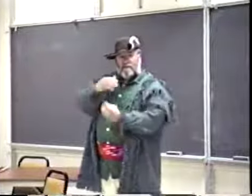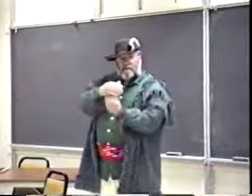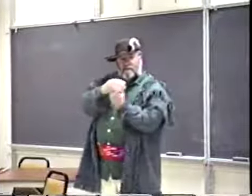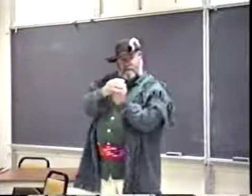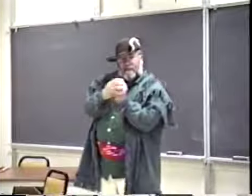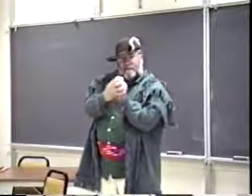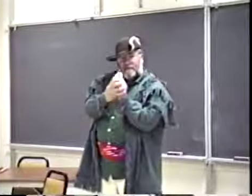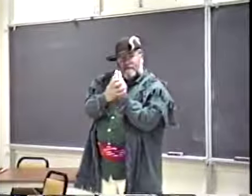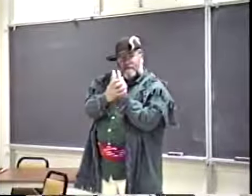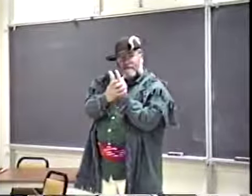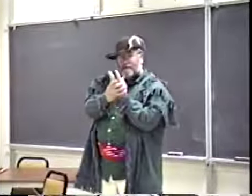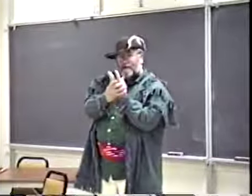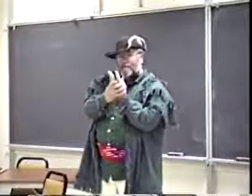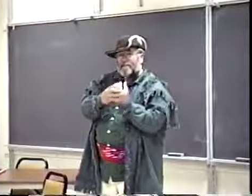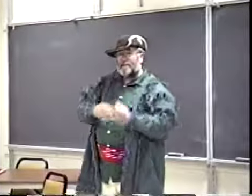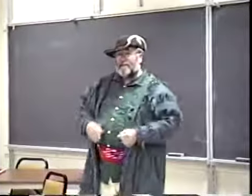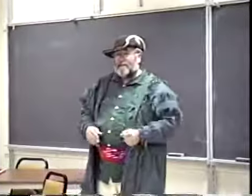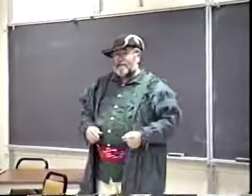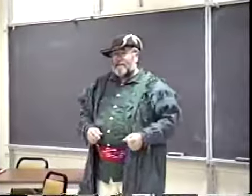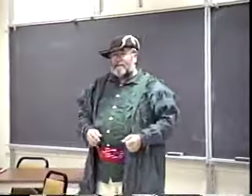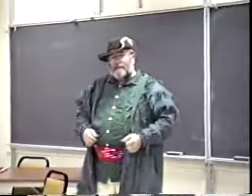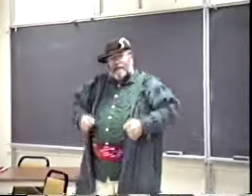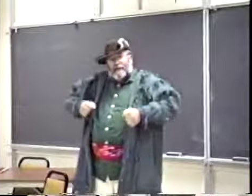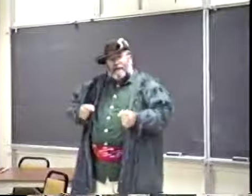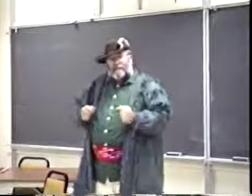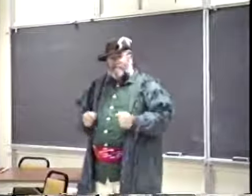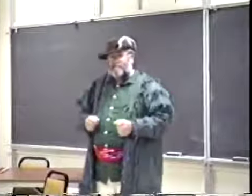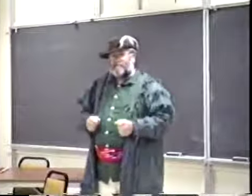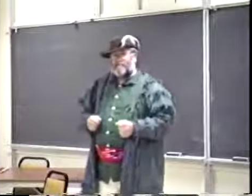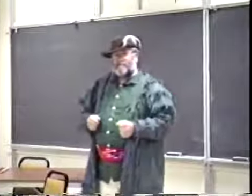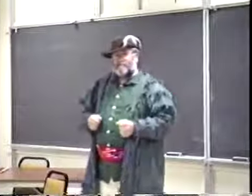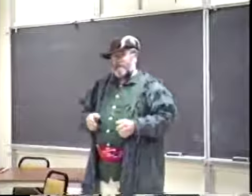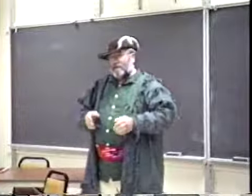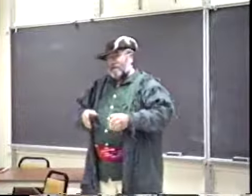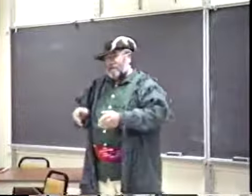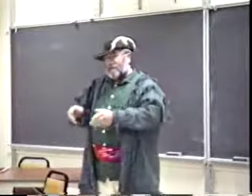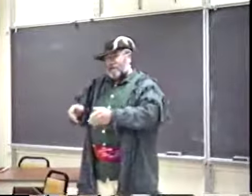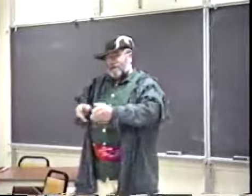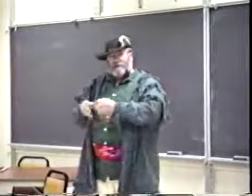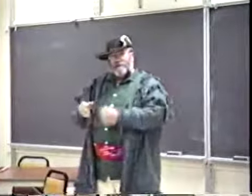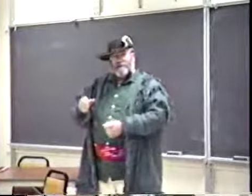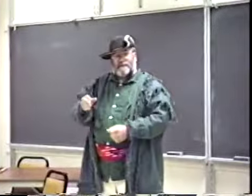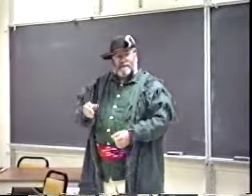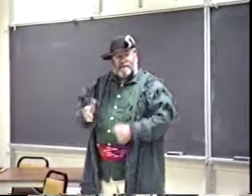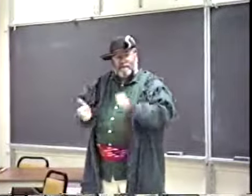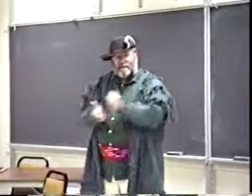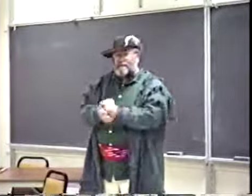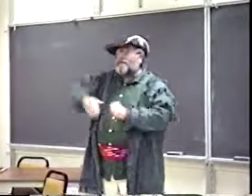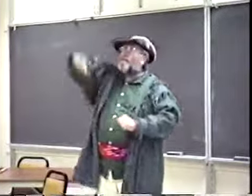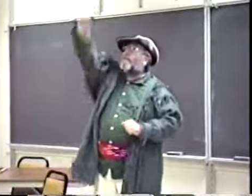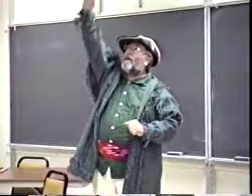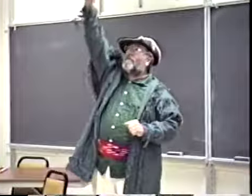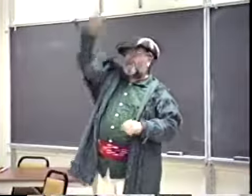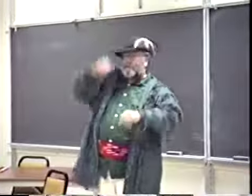when the flowers started to come up, the snake got up, went over to this mountain,